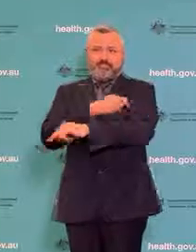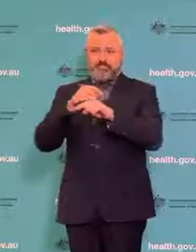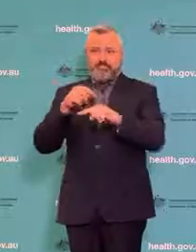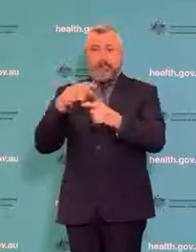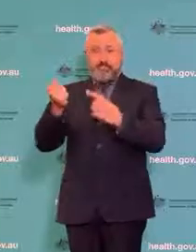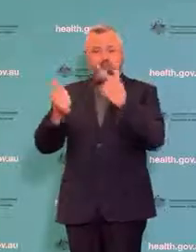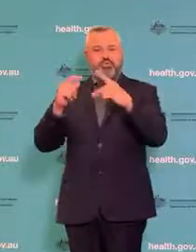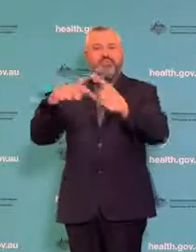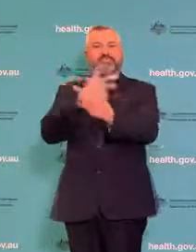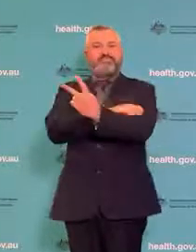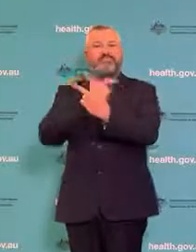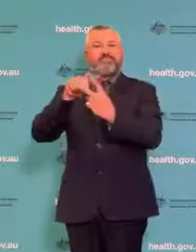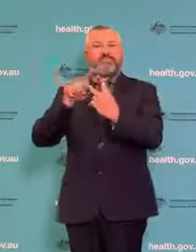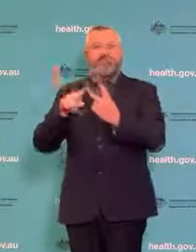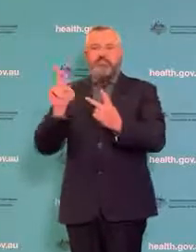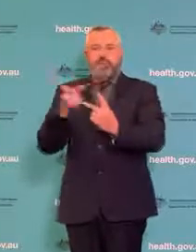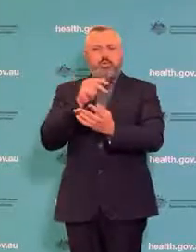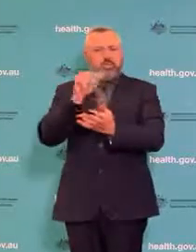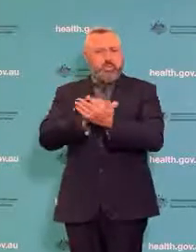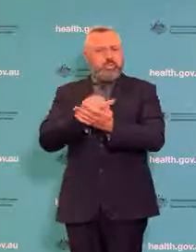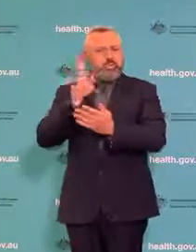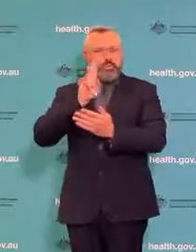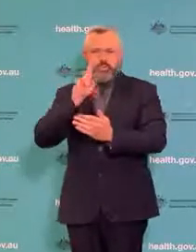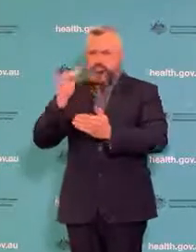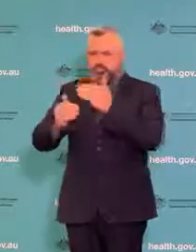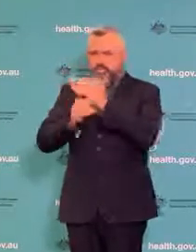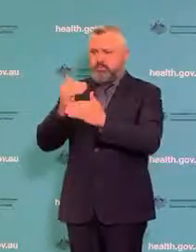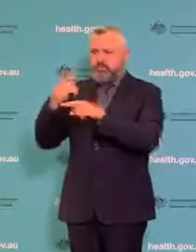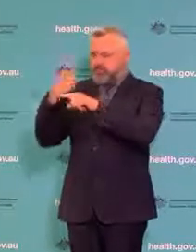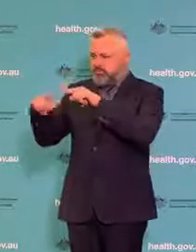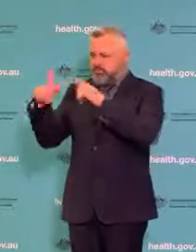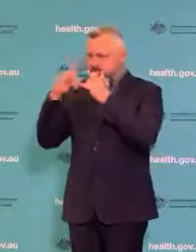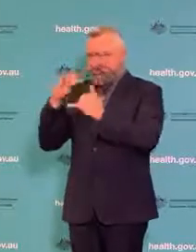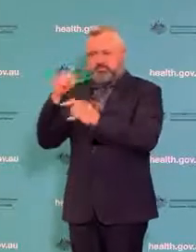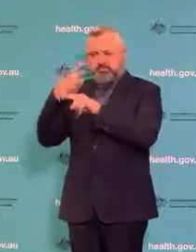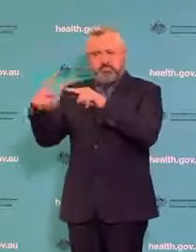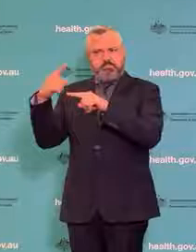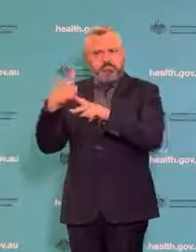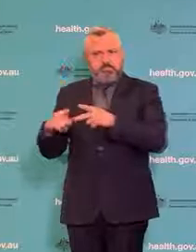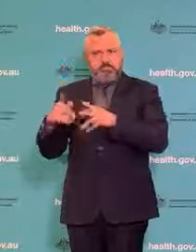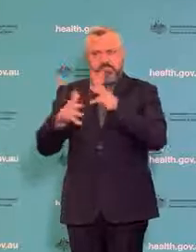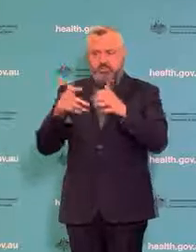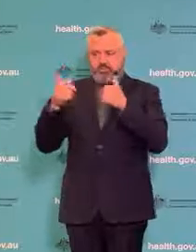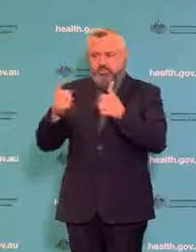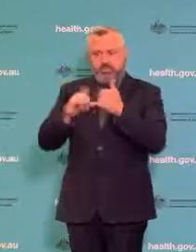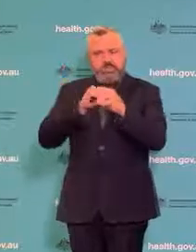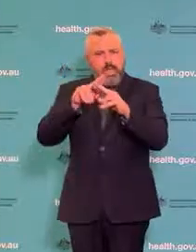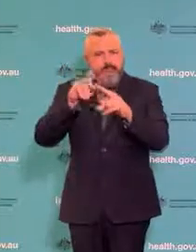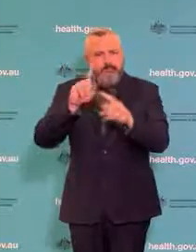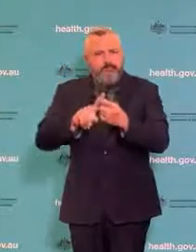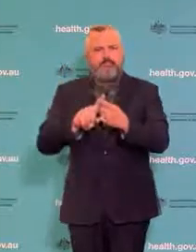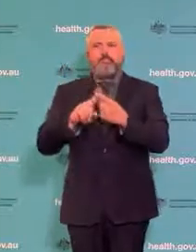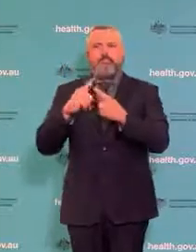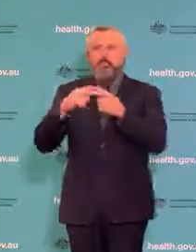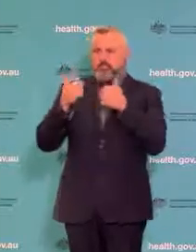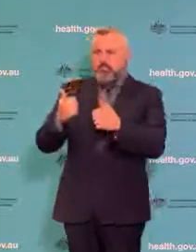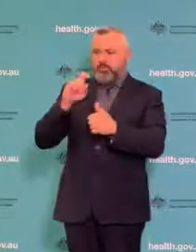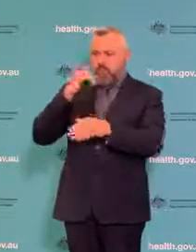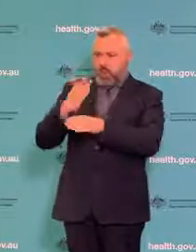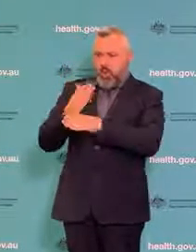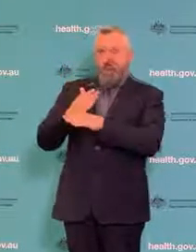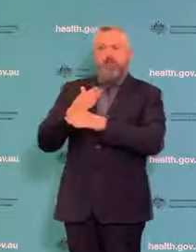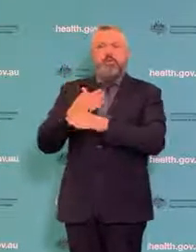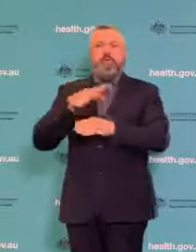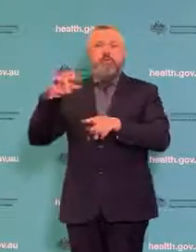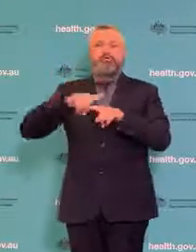formal process that Australia always takes to ensure these vaccines are safe and effective. It wasn't rushed.